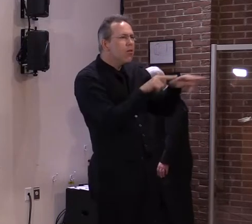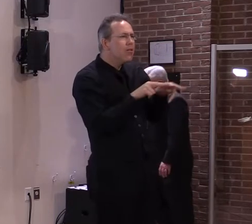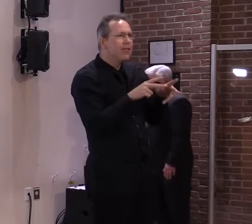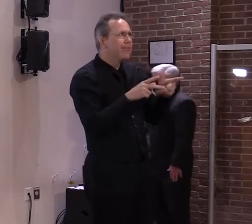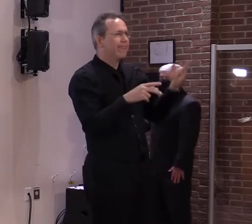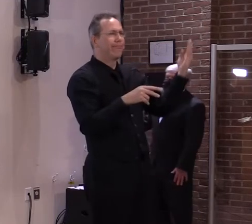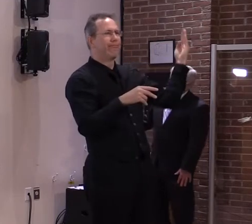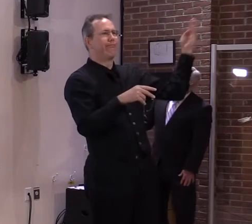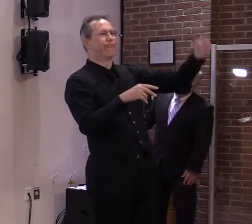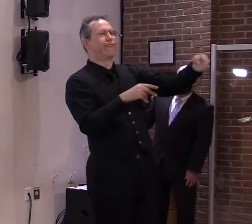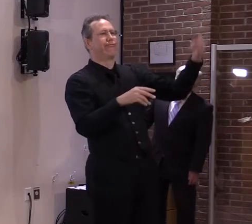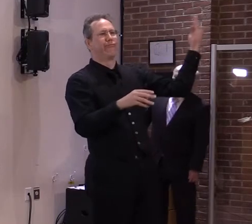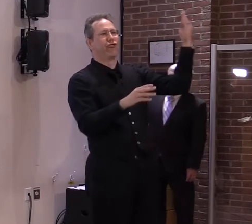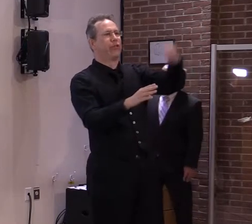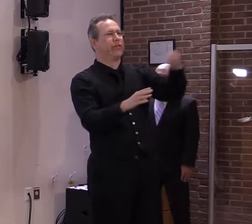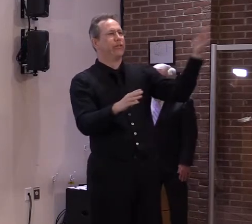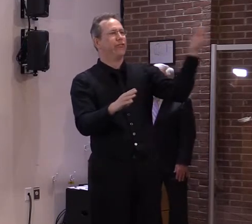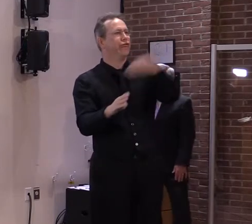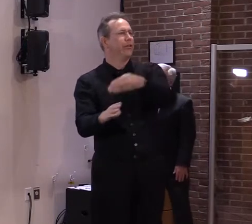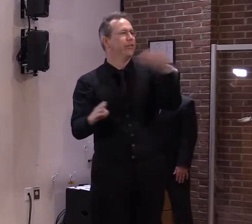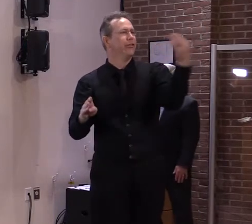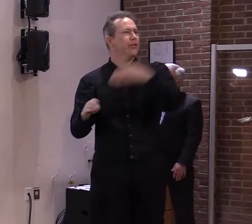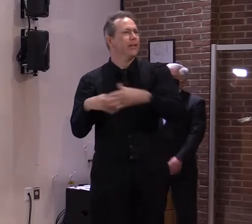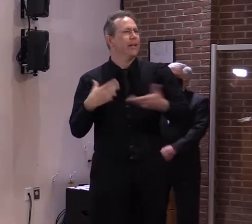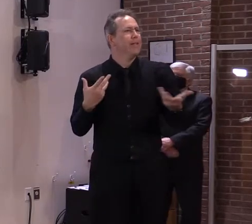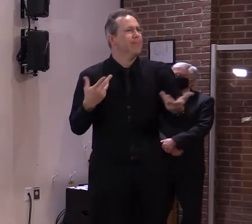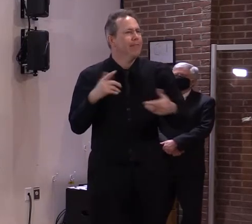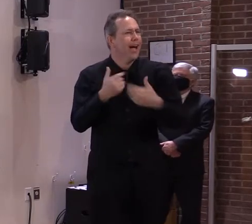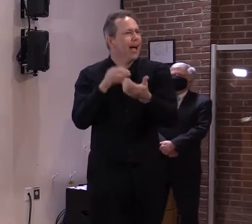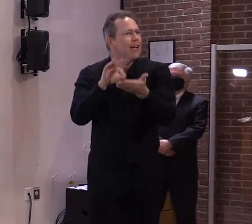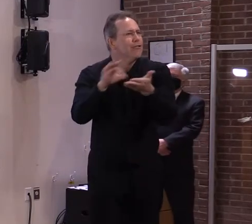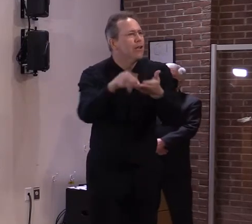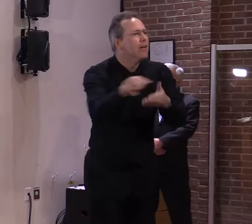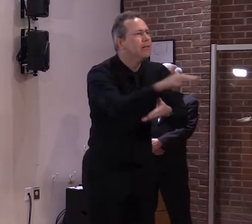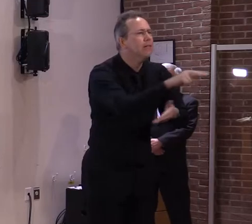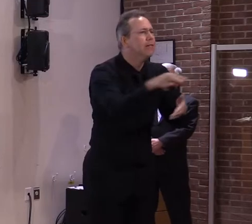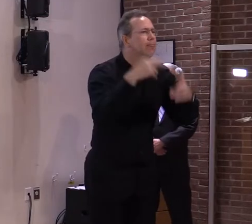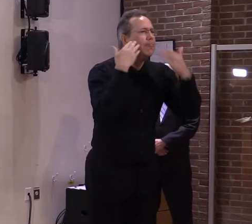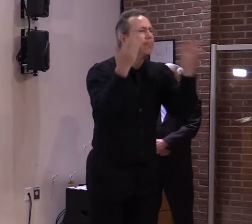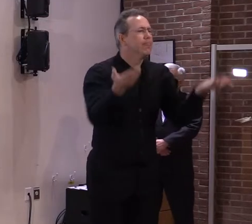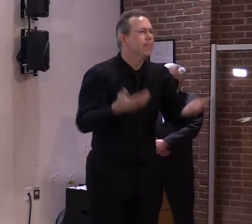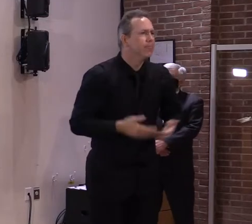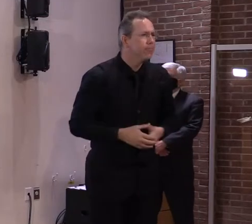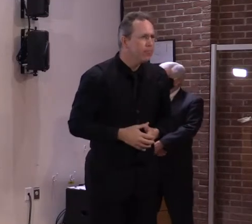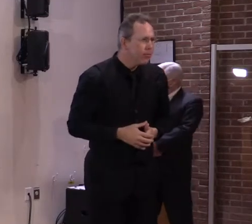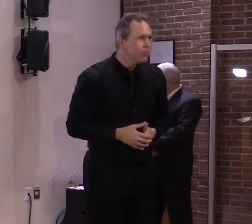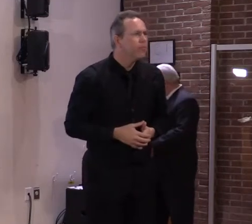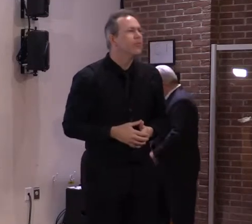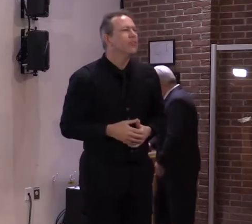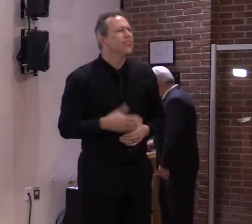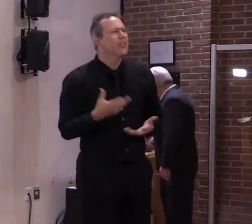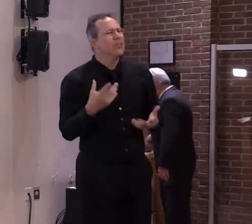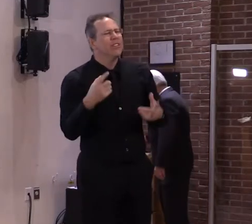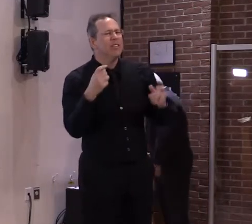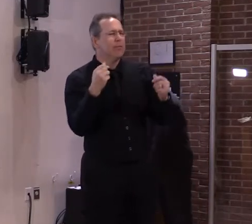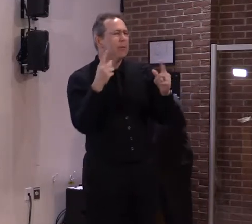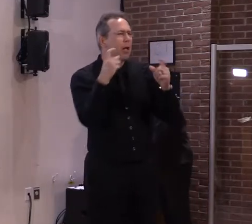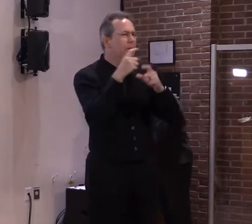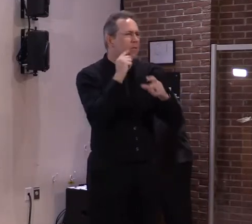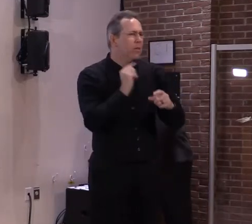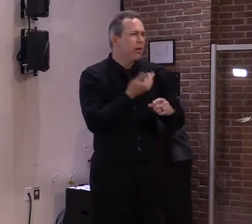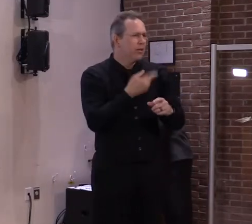contract individually with some of the pharmacies, and some of them are on our system. So it's a little bit more complicated than it might